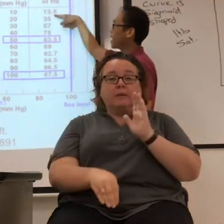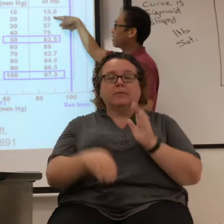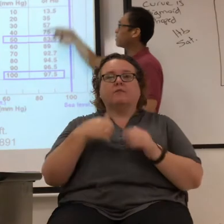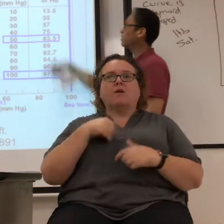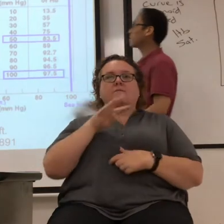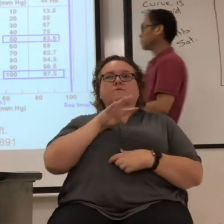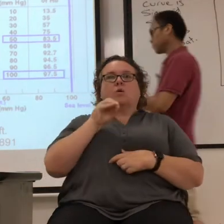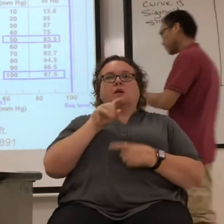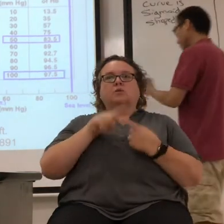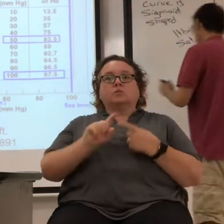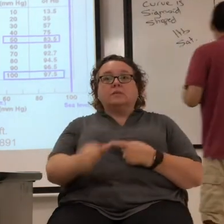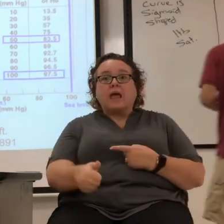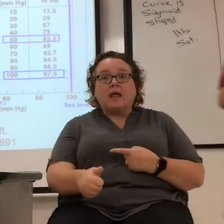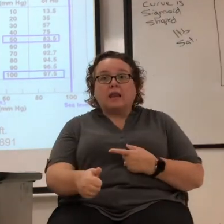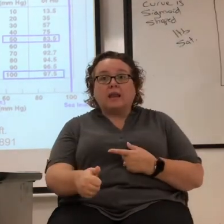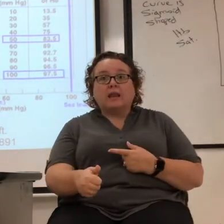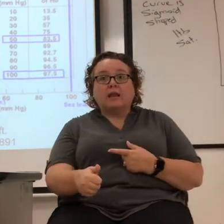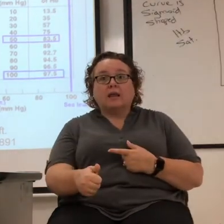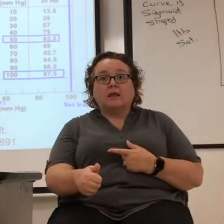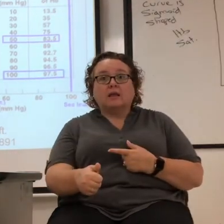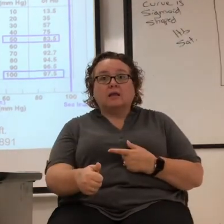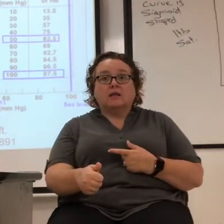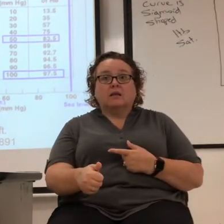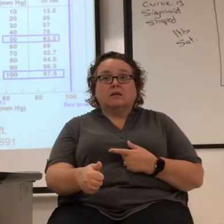to 10.